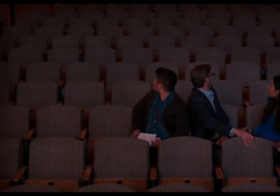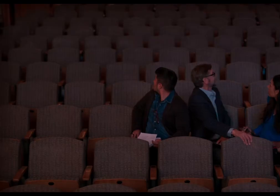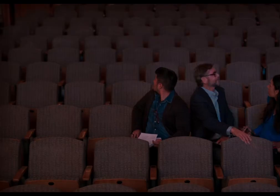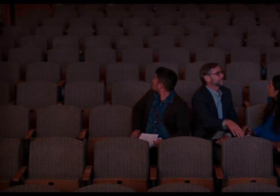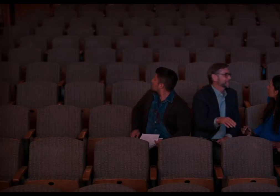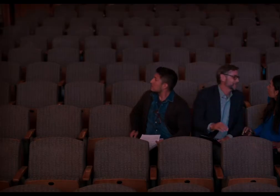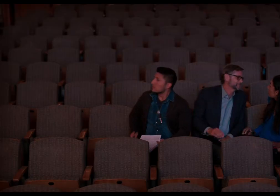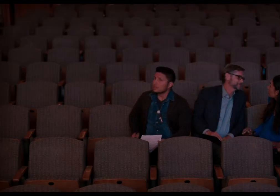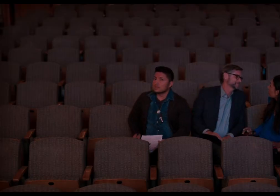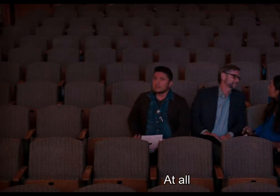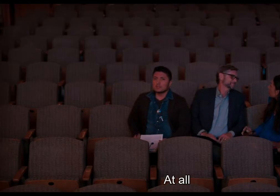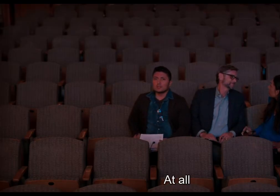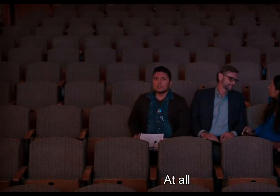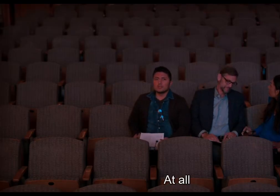At all